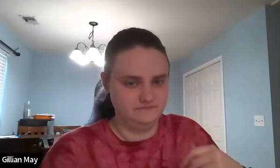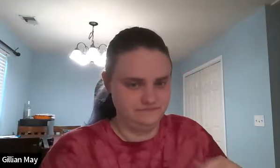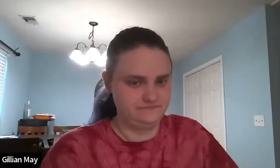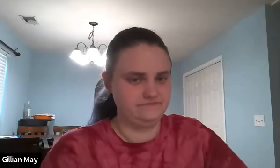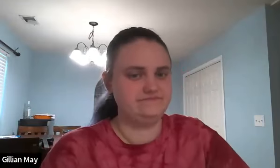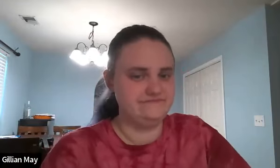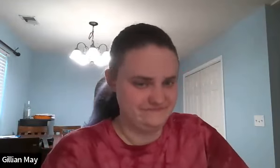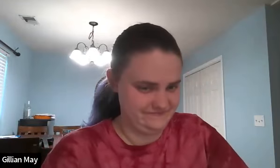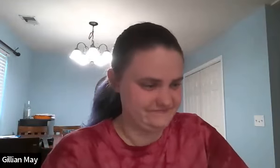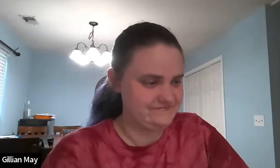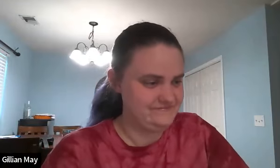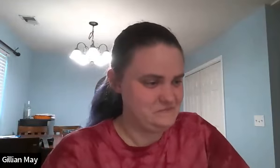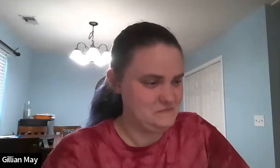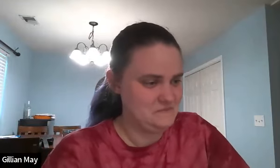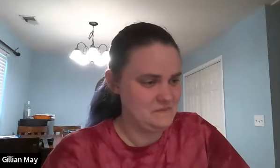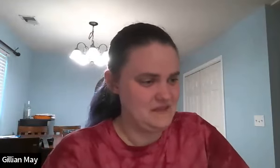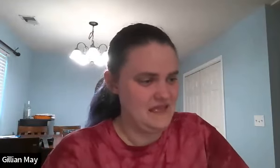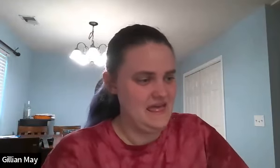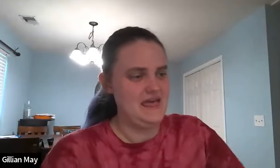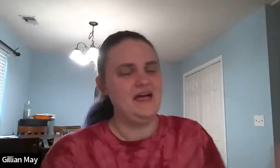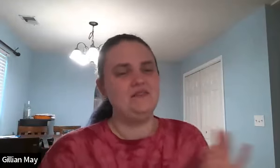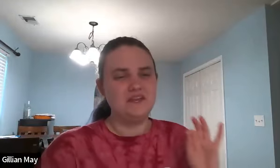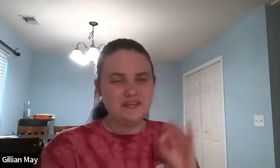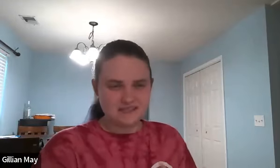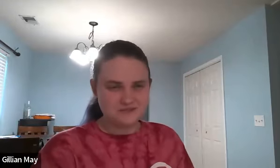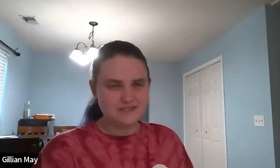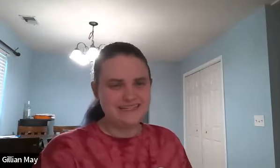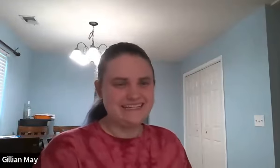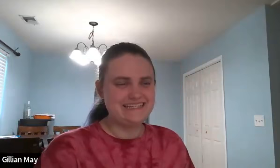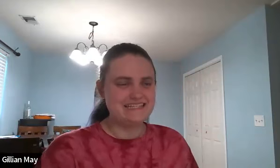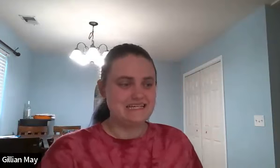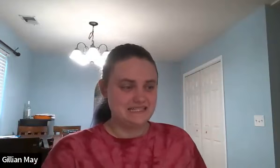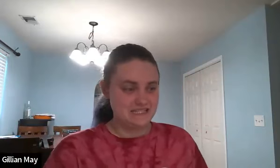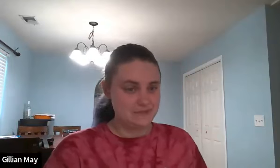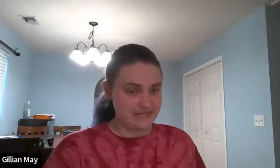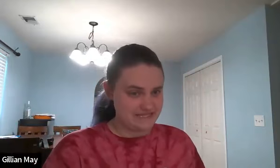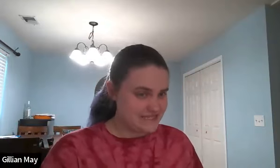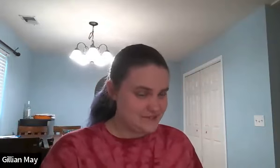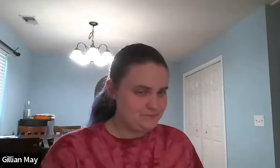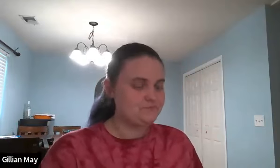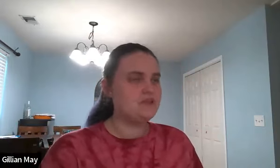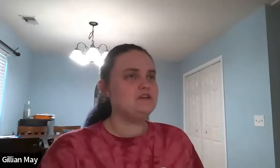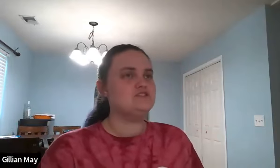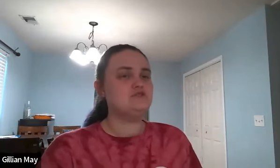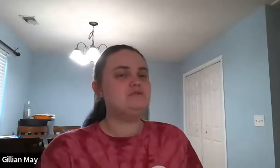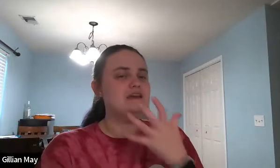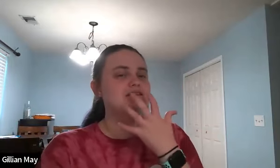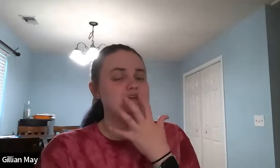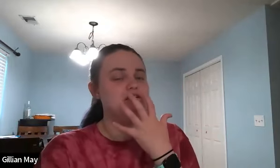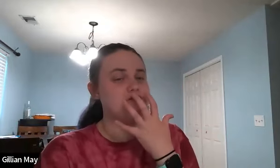The next one is spicy. So you can technically use the